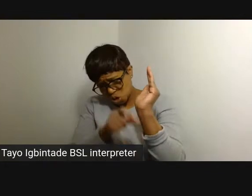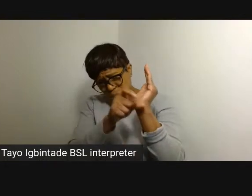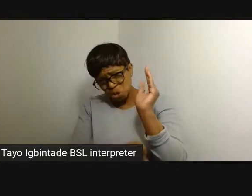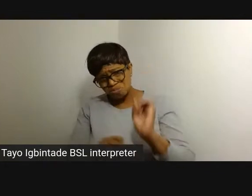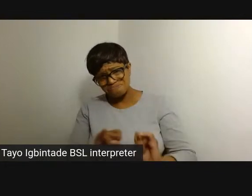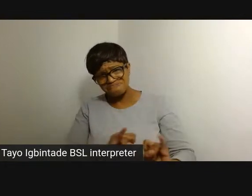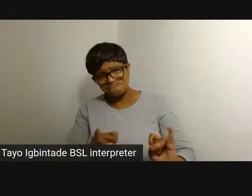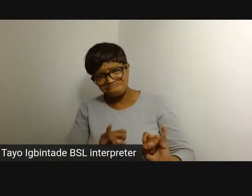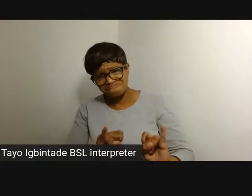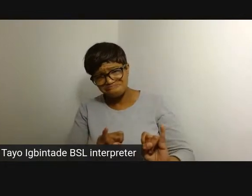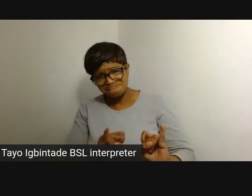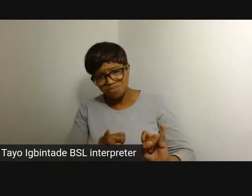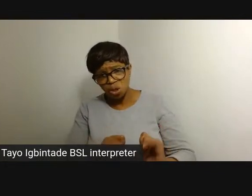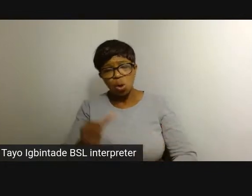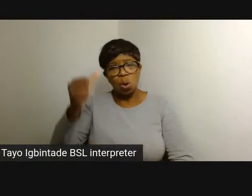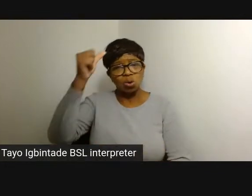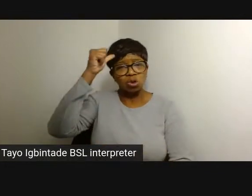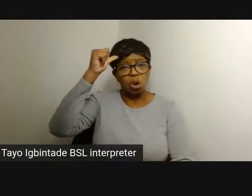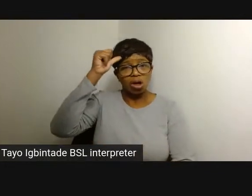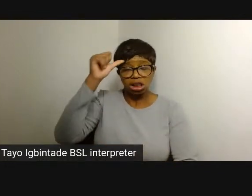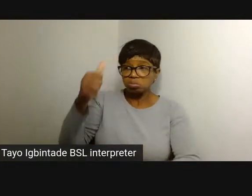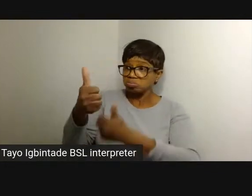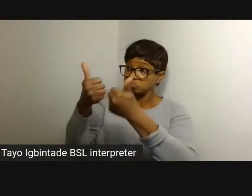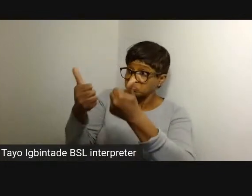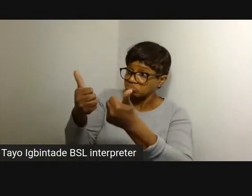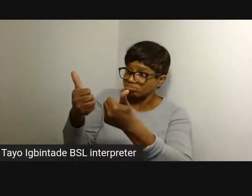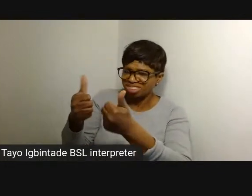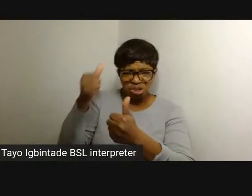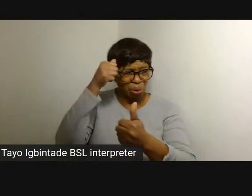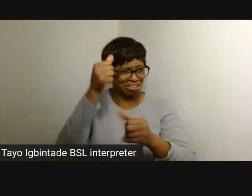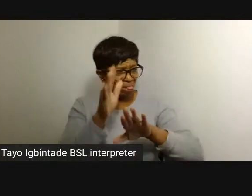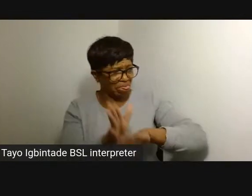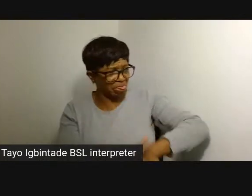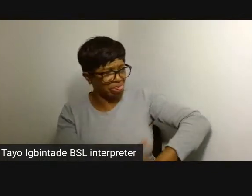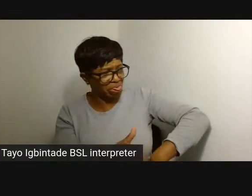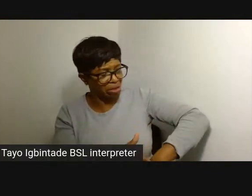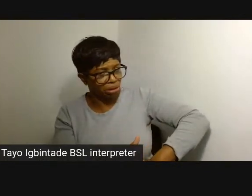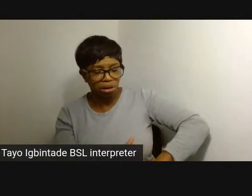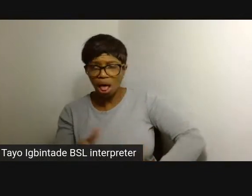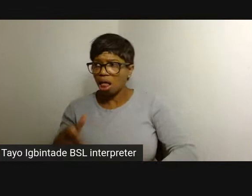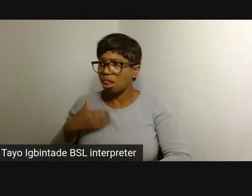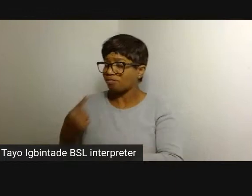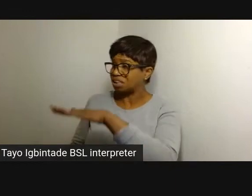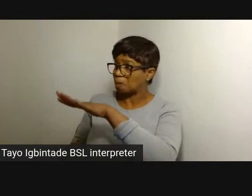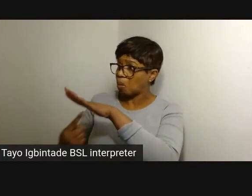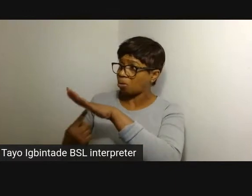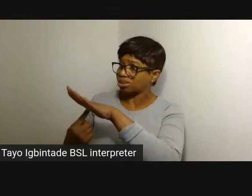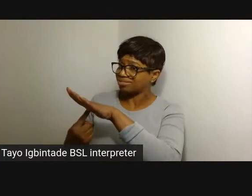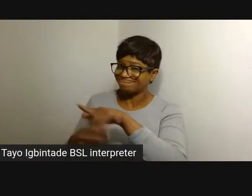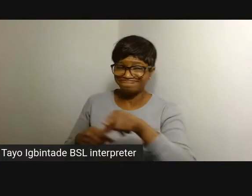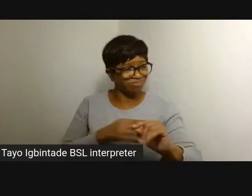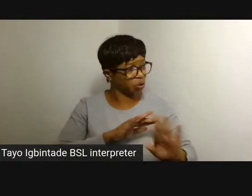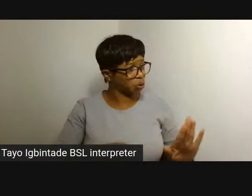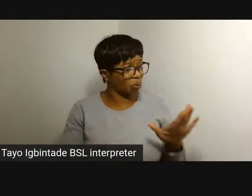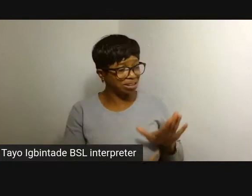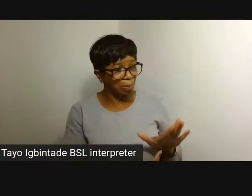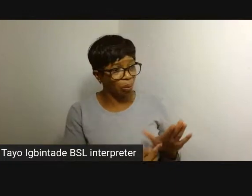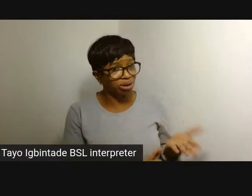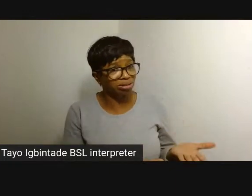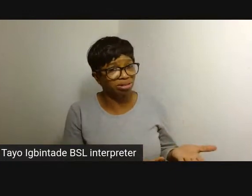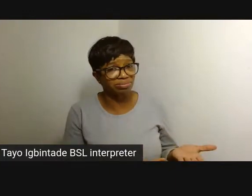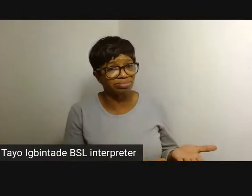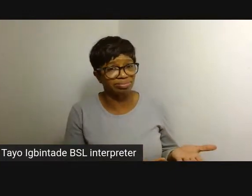whose knowledge is valued and whose is not, and whose lives matter and whose do not.